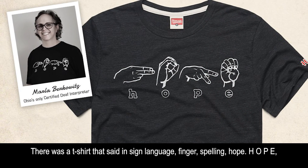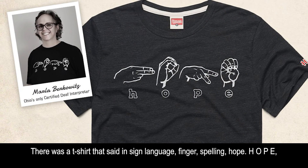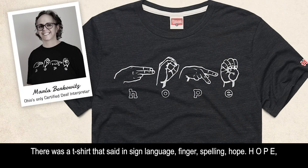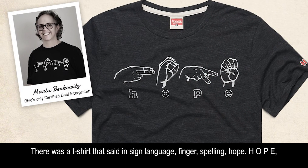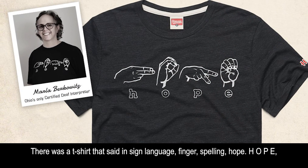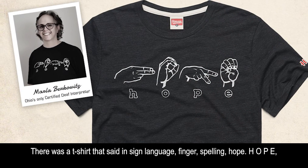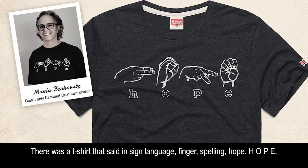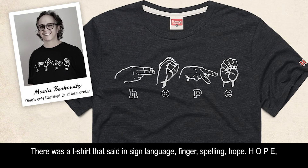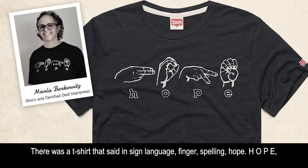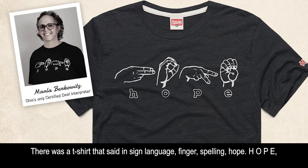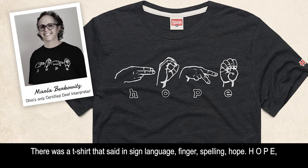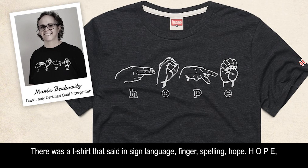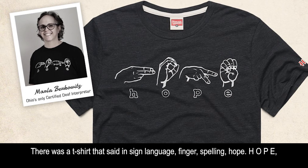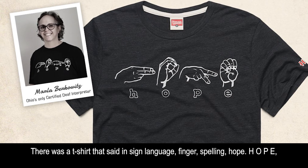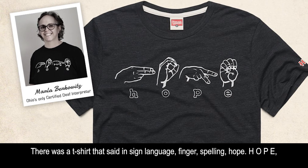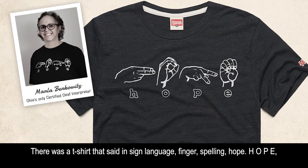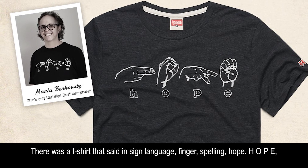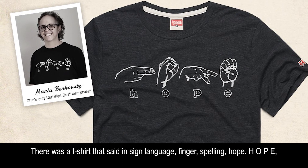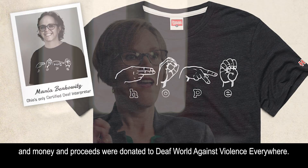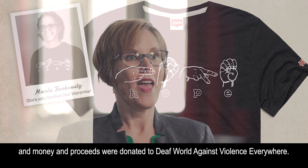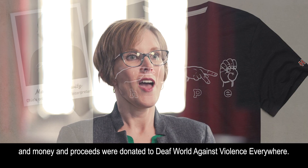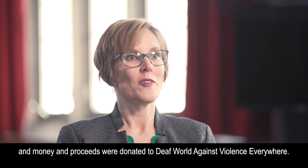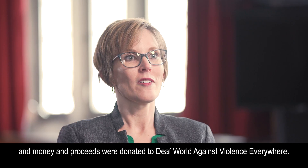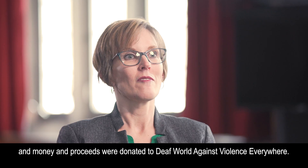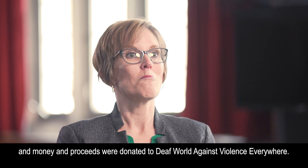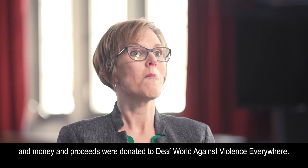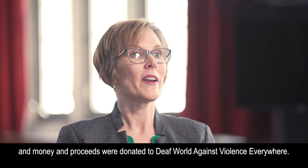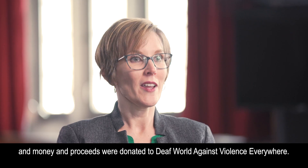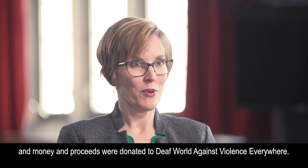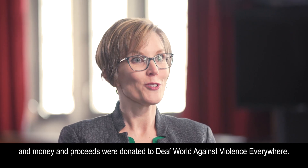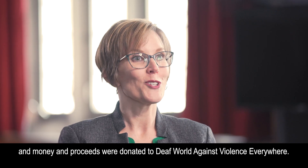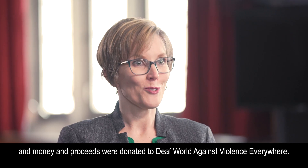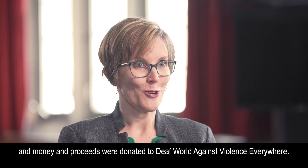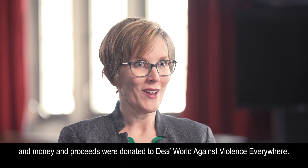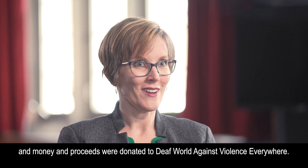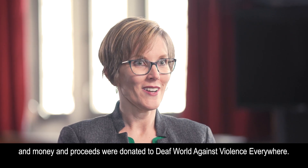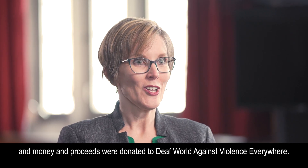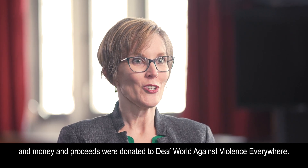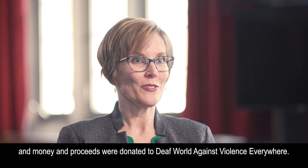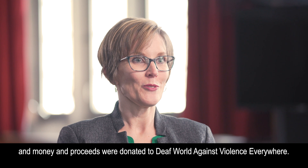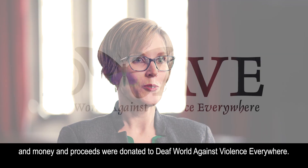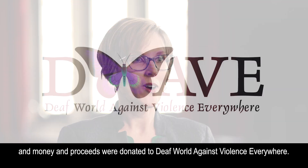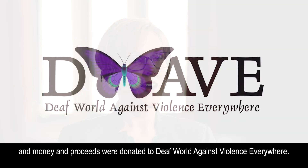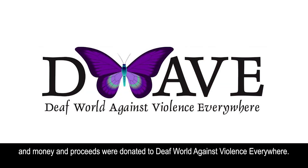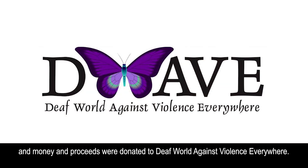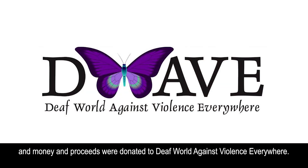language fingerspelling HOPE, H-O-P-E, and money and proceeds were donated to Deaf World